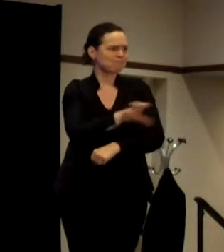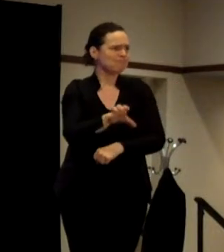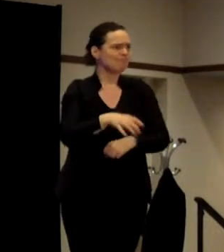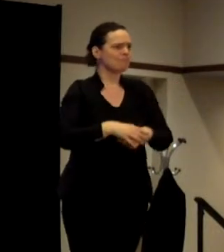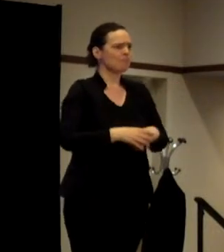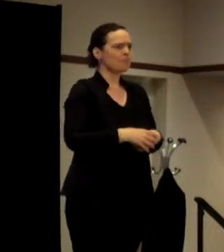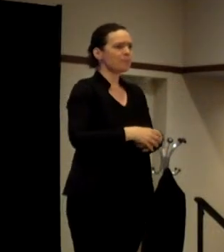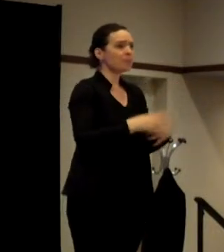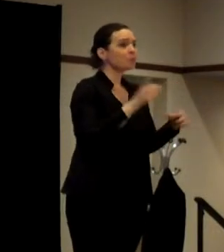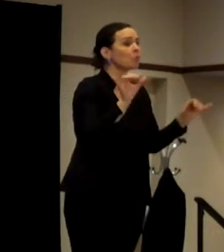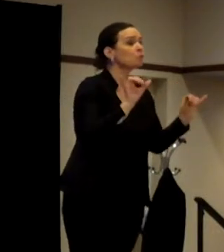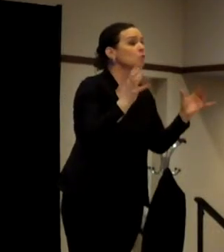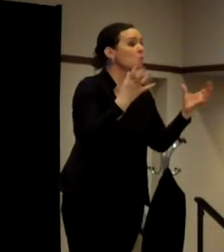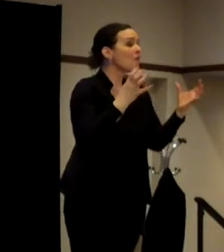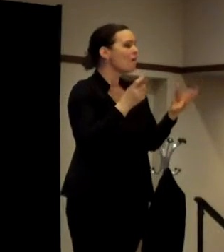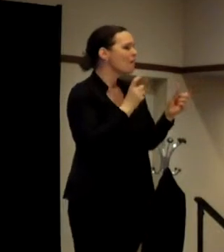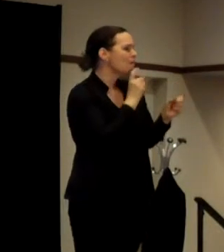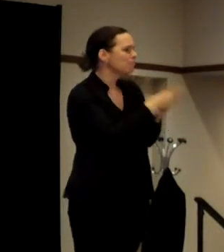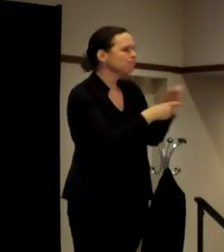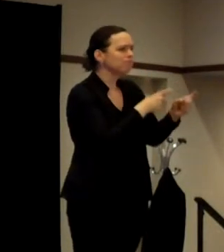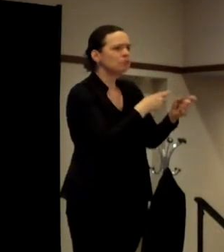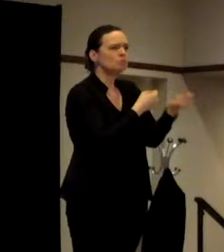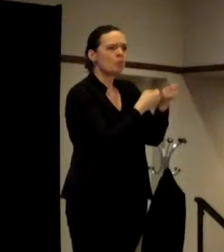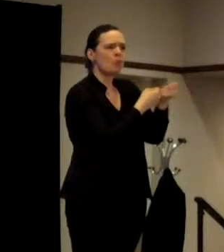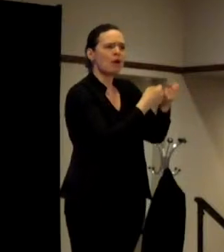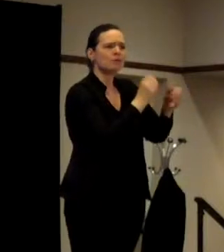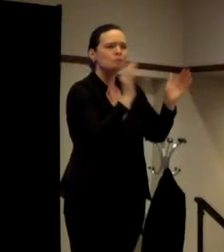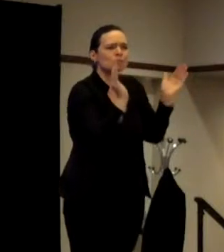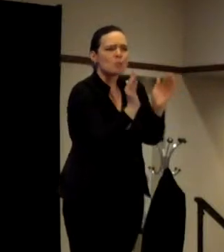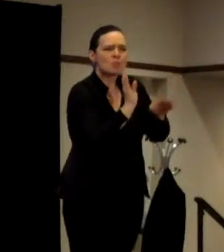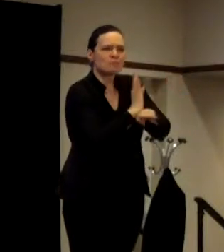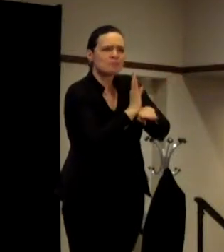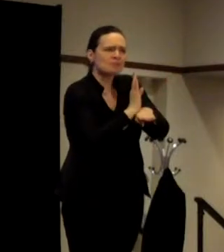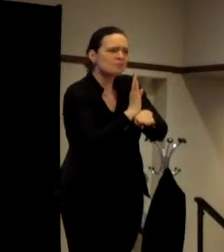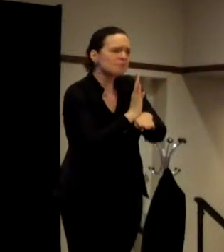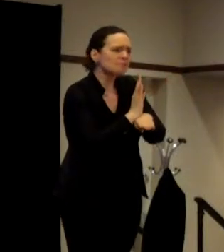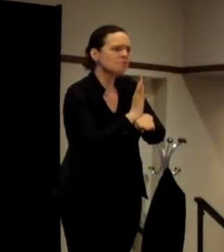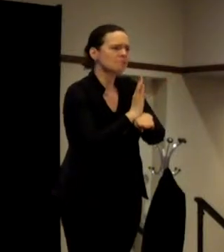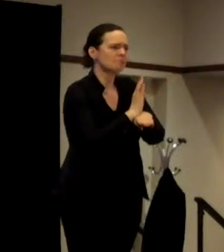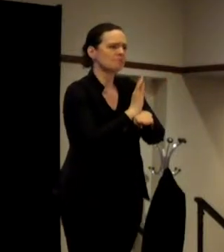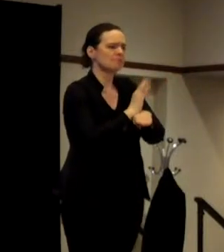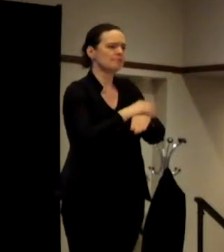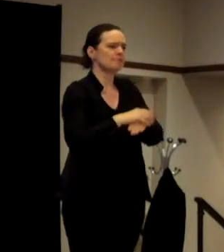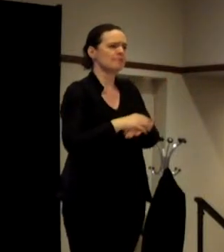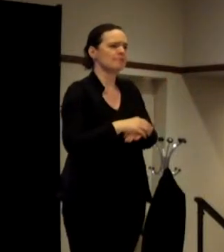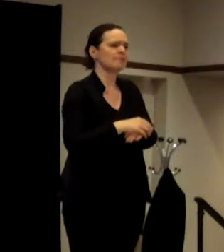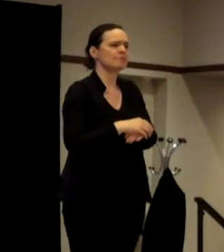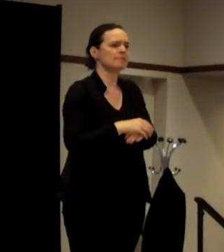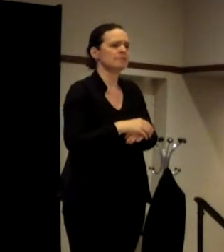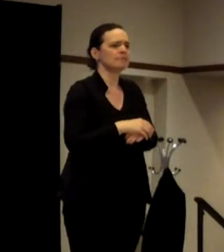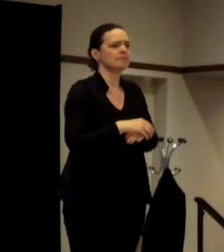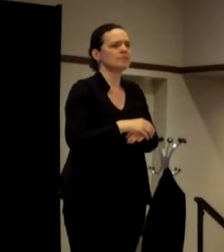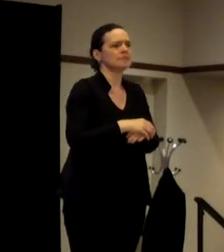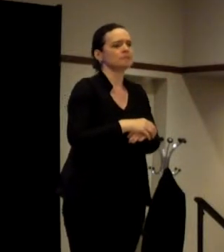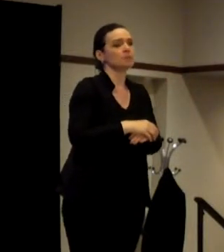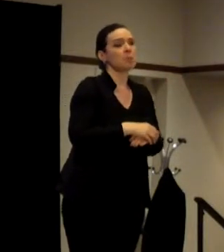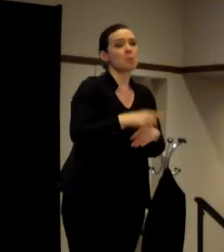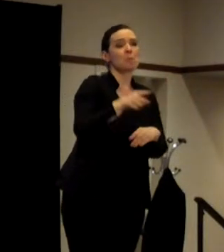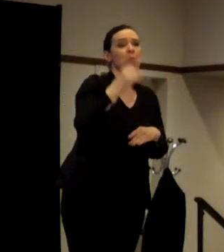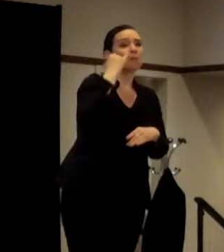town that got a little bit of money, you didn't have any losses, you don't own sewers and you don't own water or broadband, right? So you can't spend it there. You can